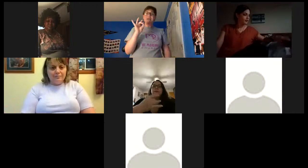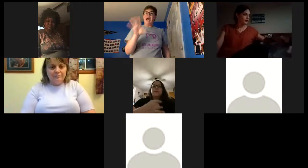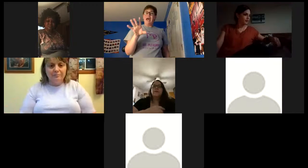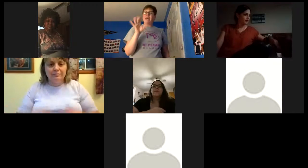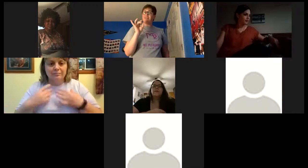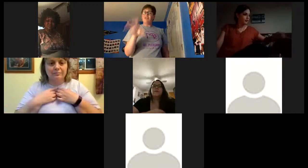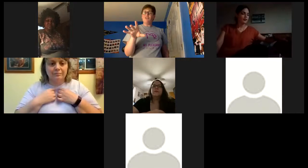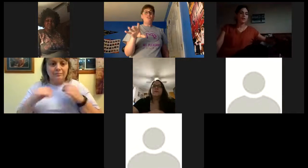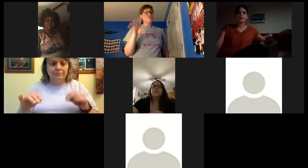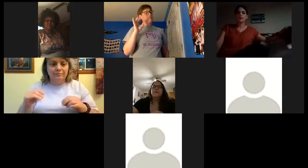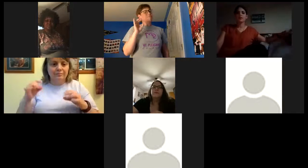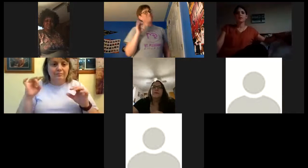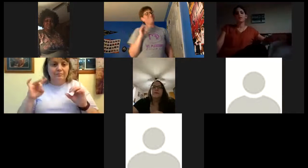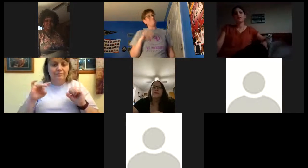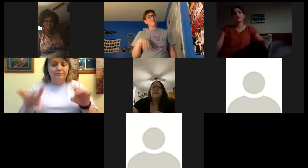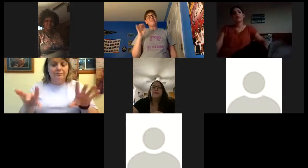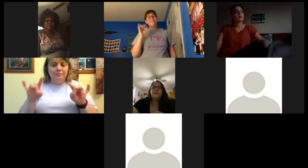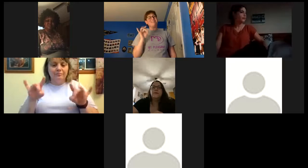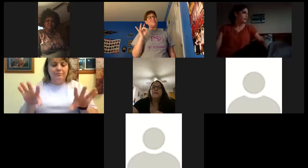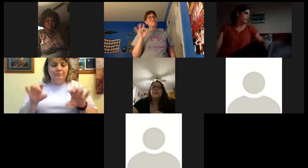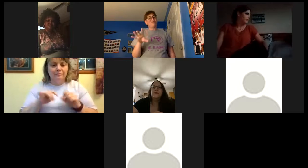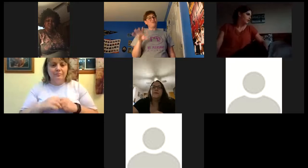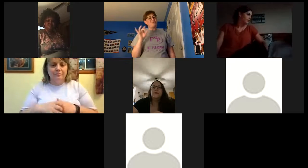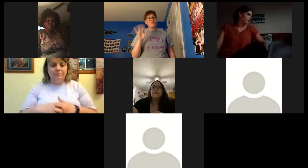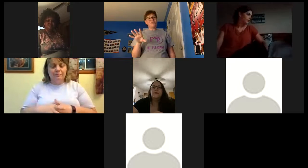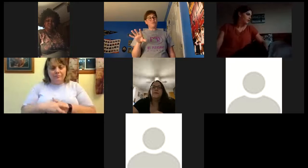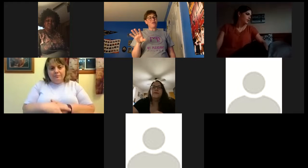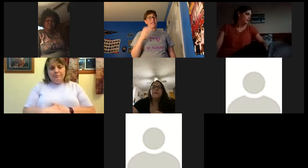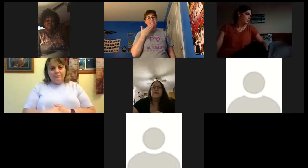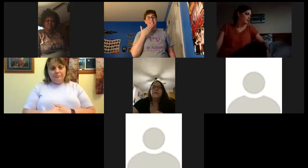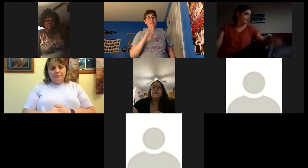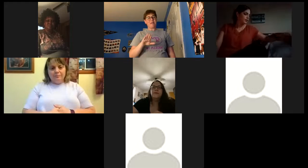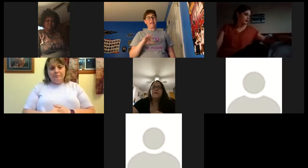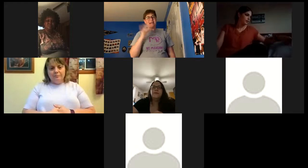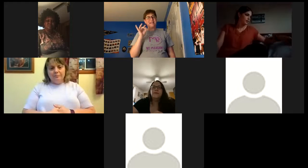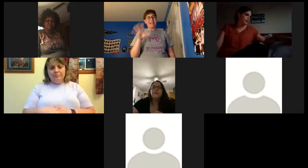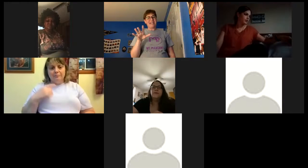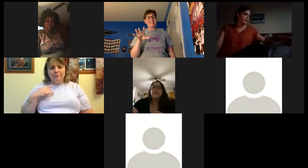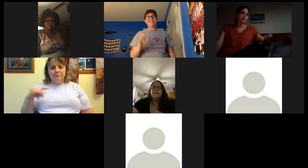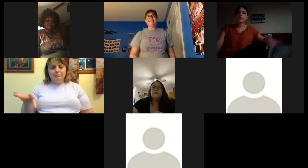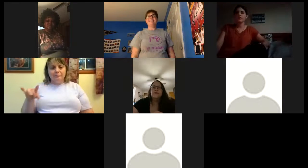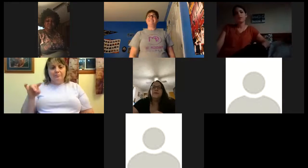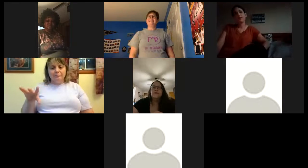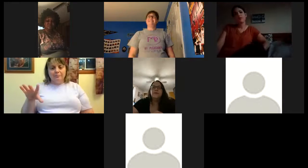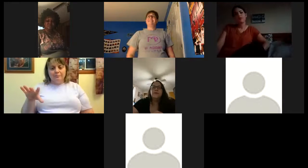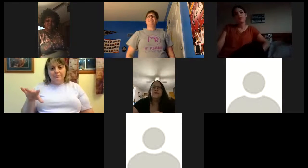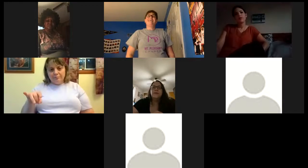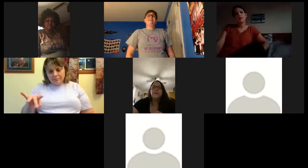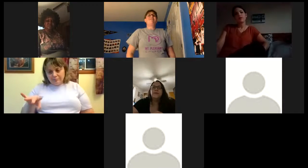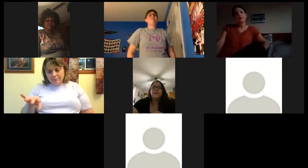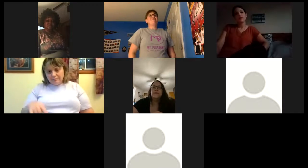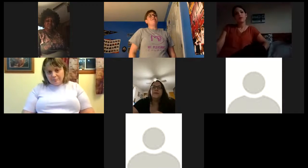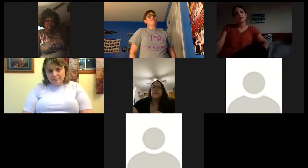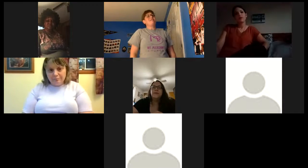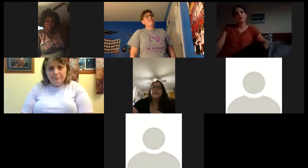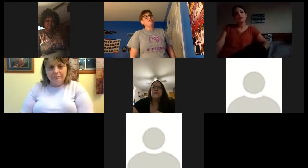hate. And you could, I'm trying to think if you could do it with just one hand, like bad and hate. I don't